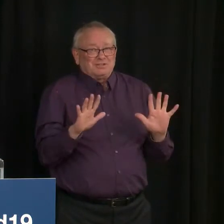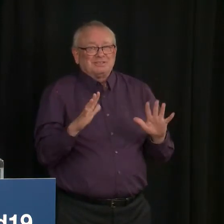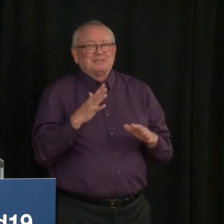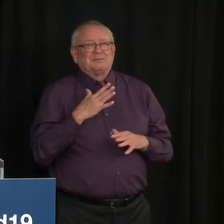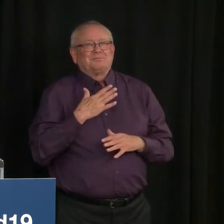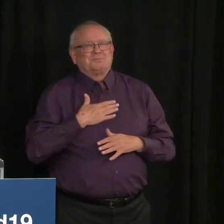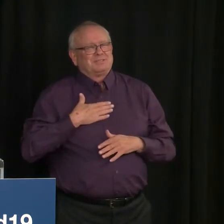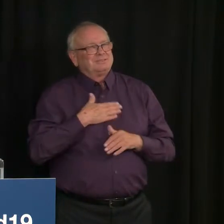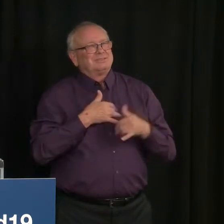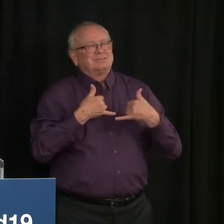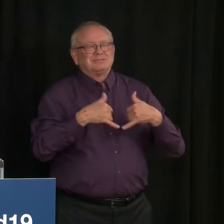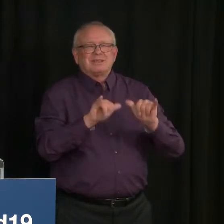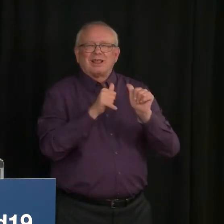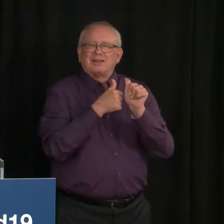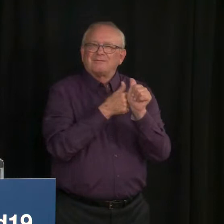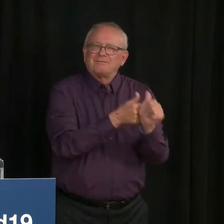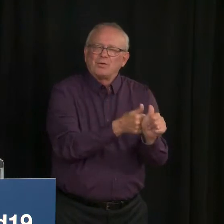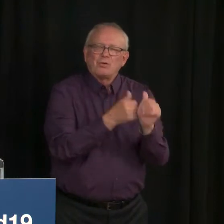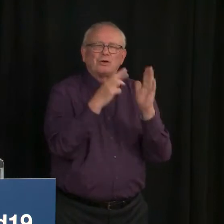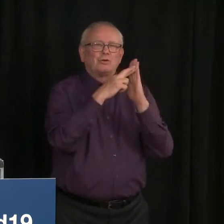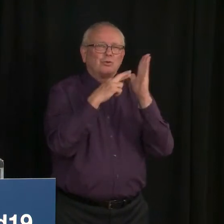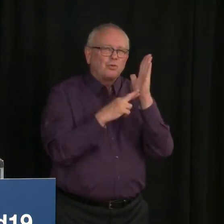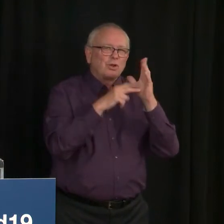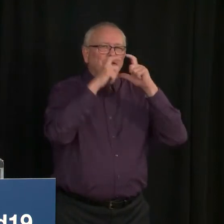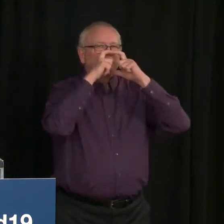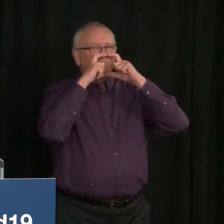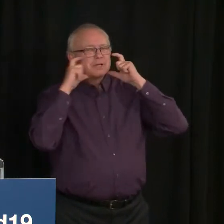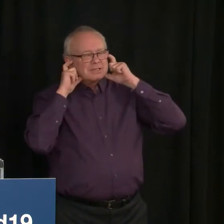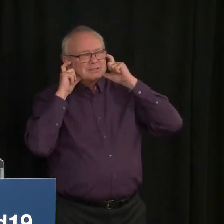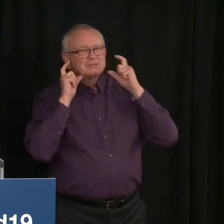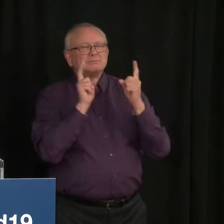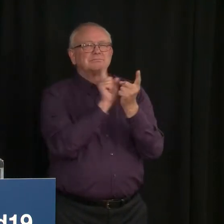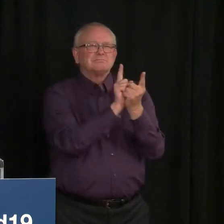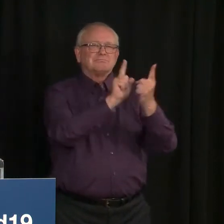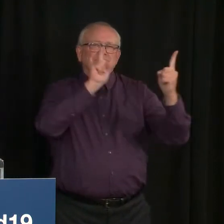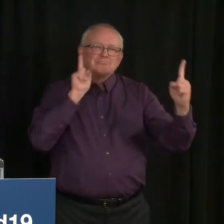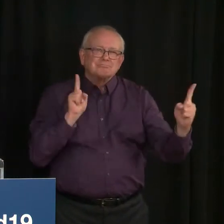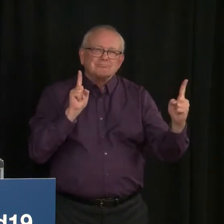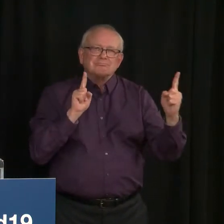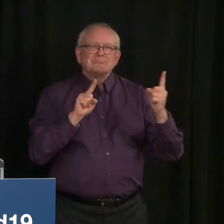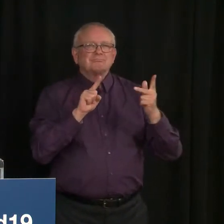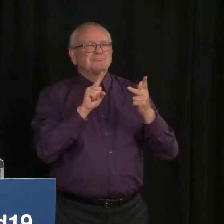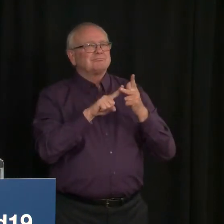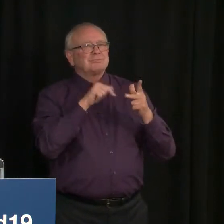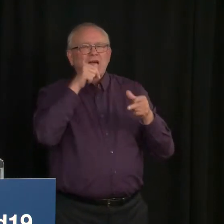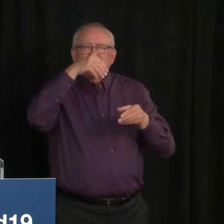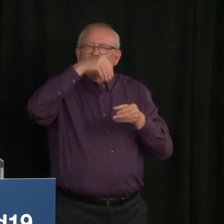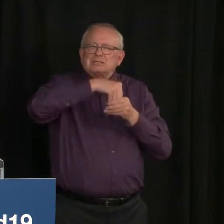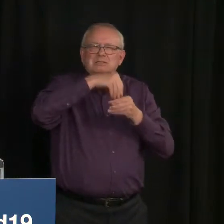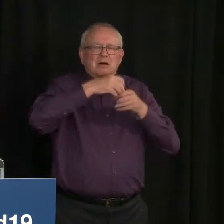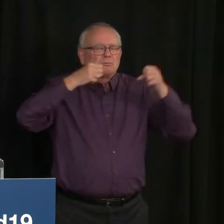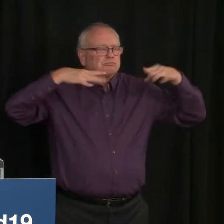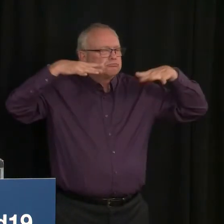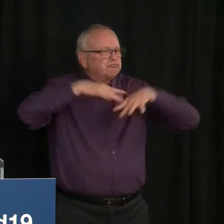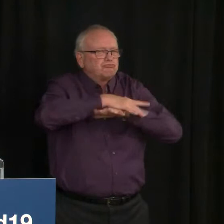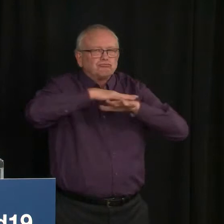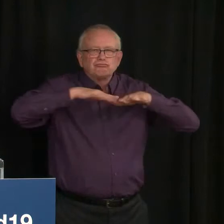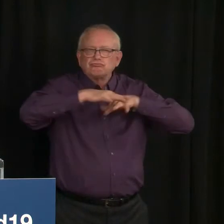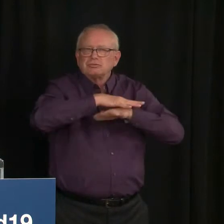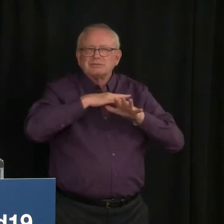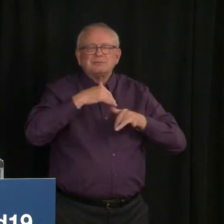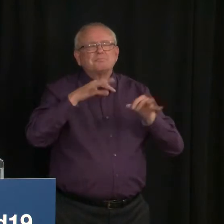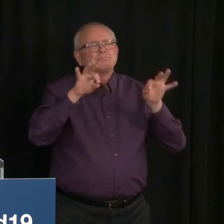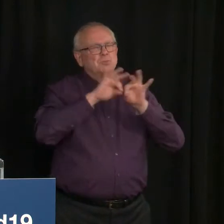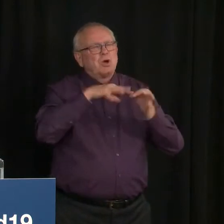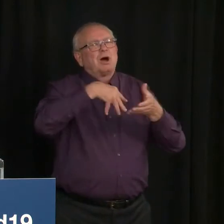If we all wear a mask, stay distanced, avoid groups indoors, and always stay home when we're feeling even a little